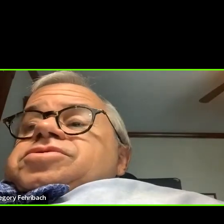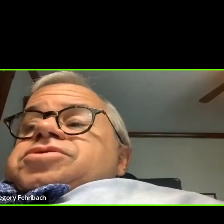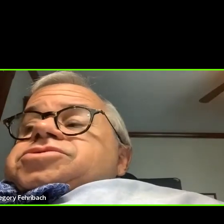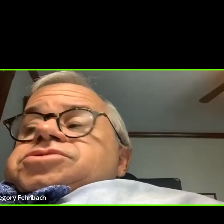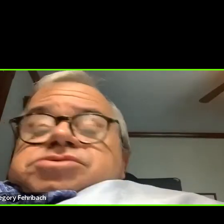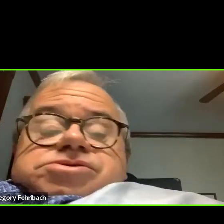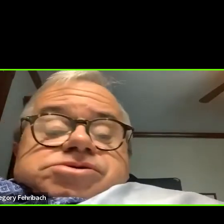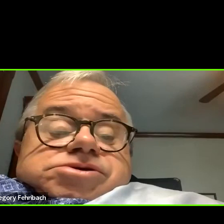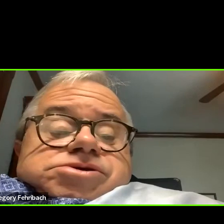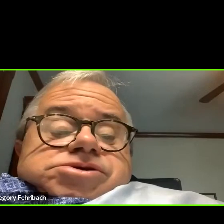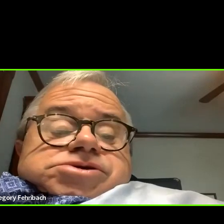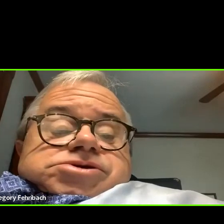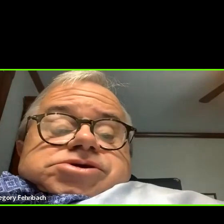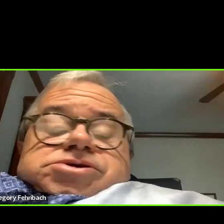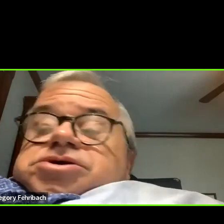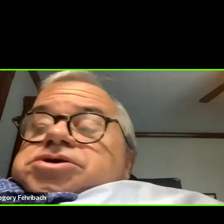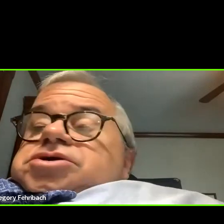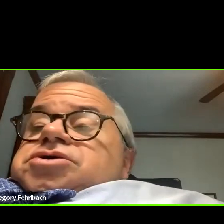All right.